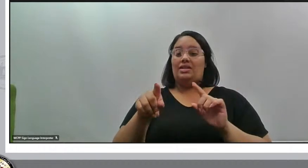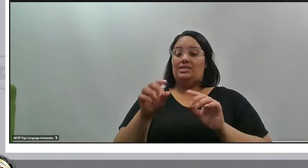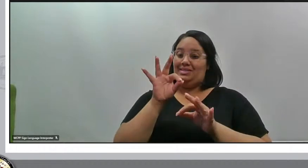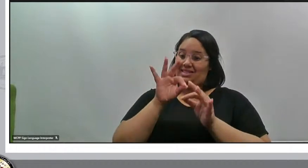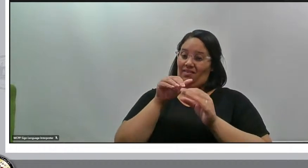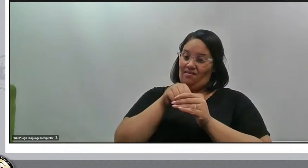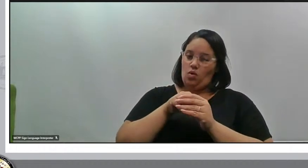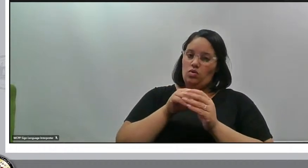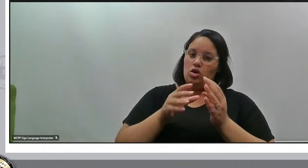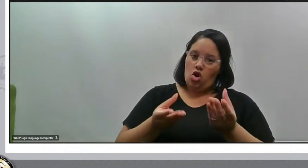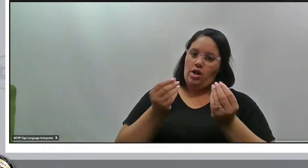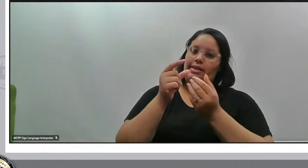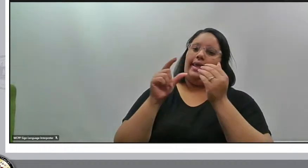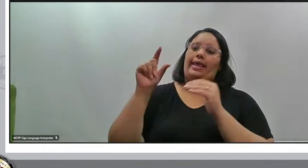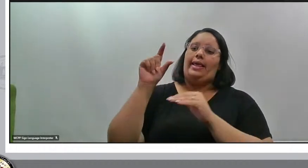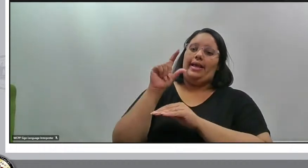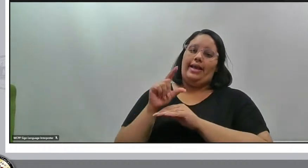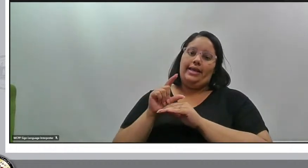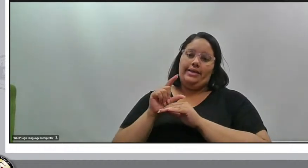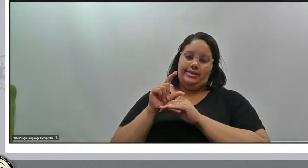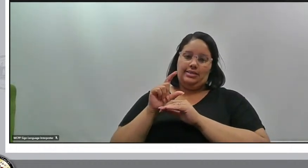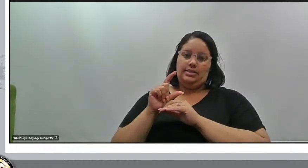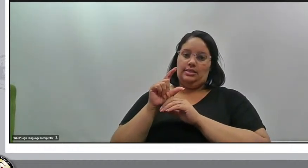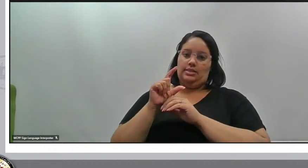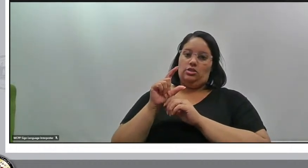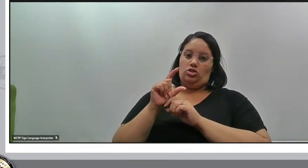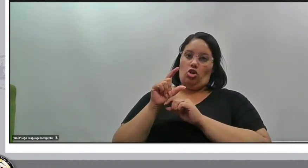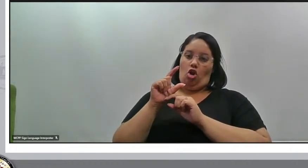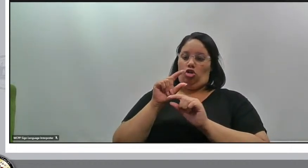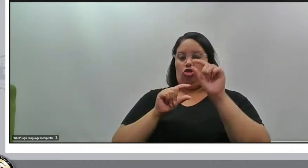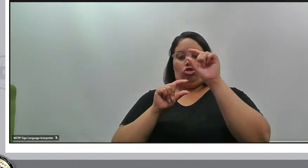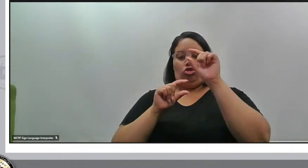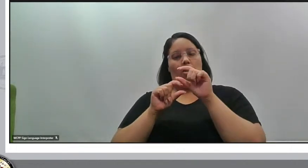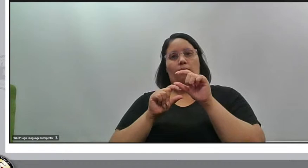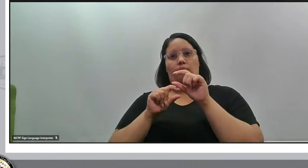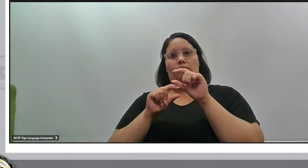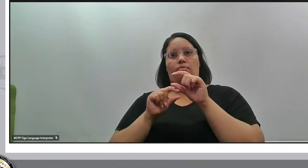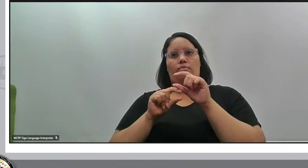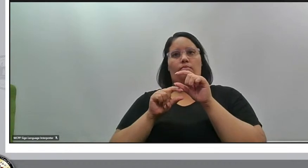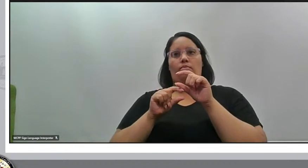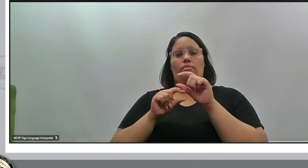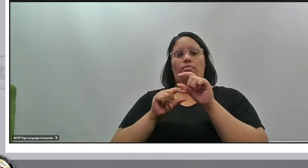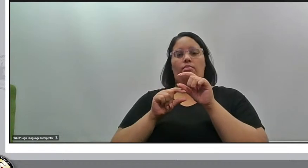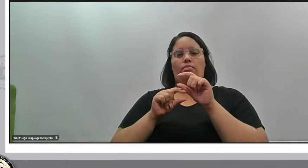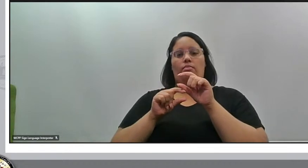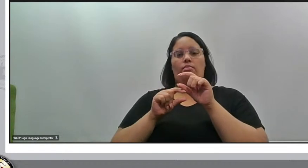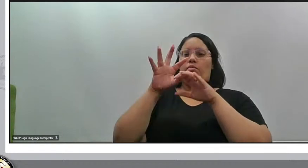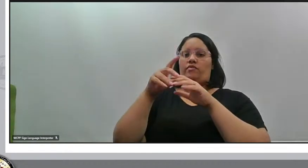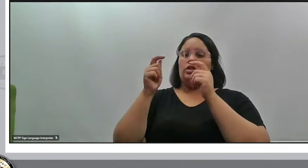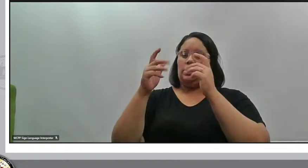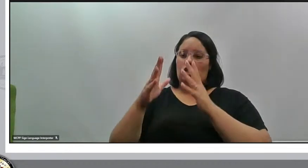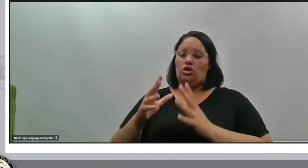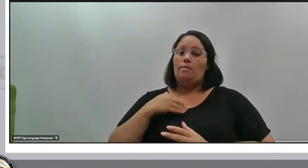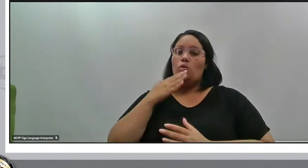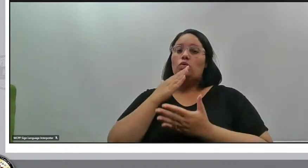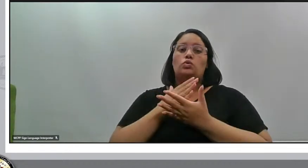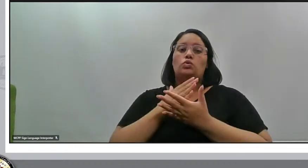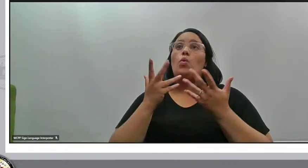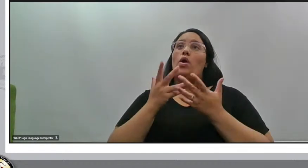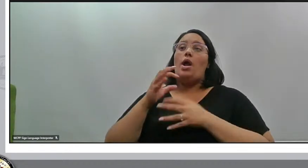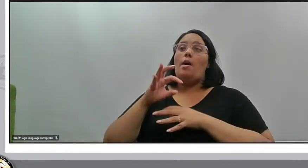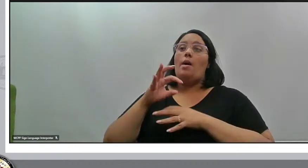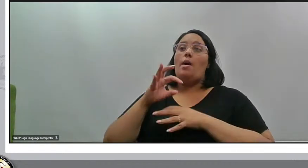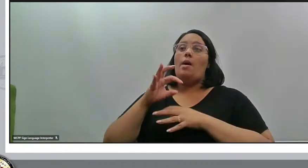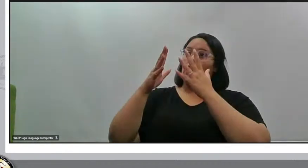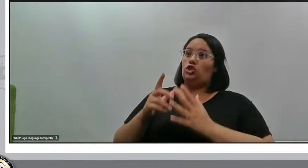they received an increase above that increase that provincial treasury gave them. And to be honest, I'm not sure whether provincial treasury should have